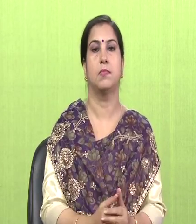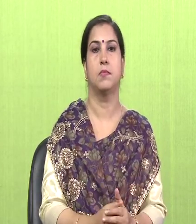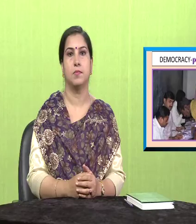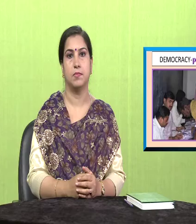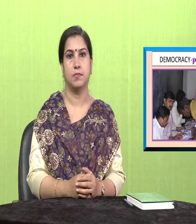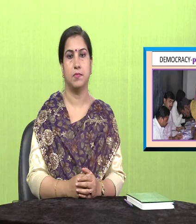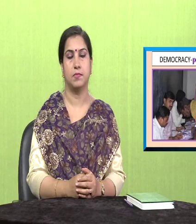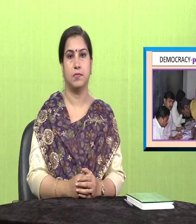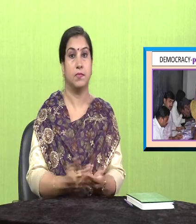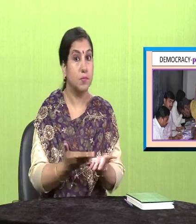Learners,